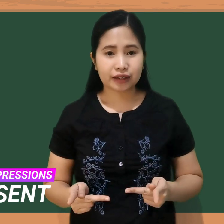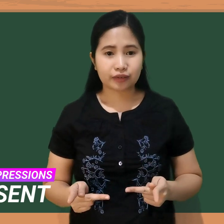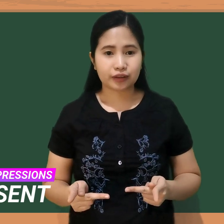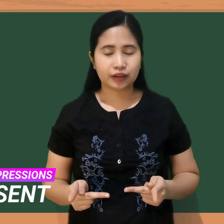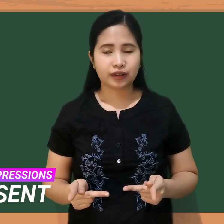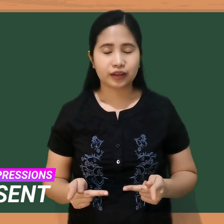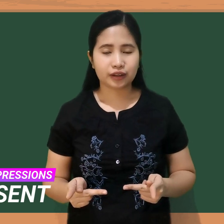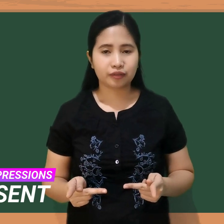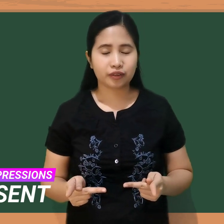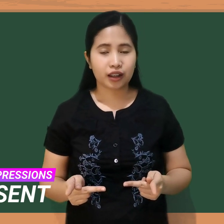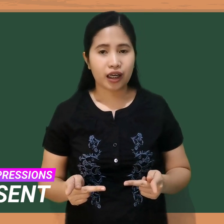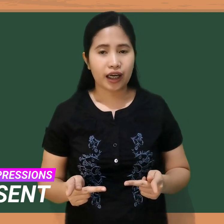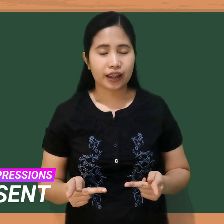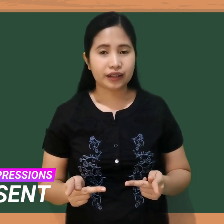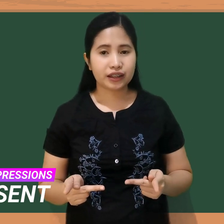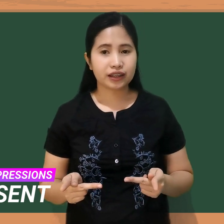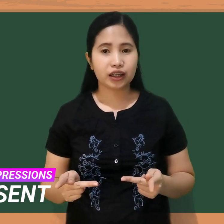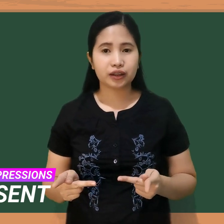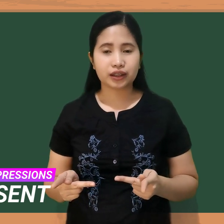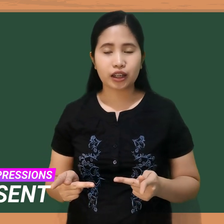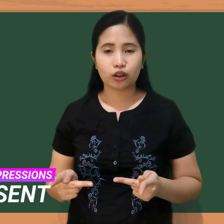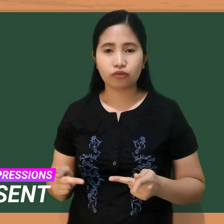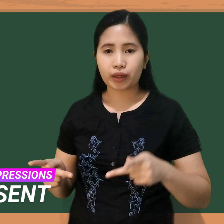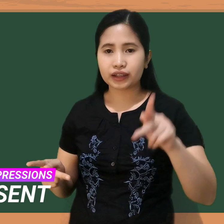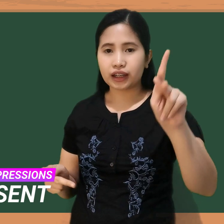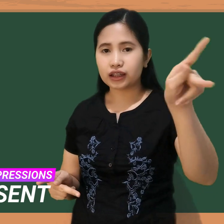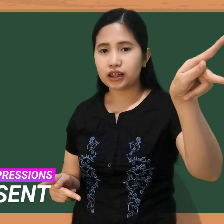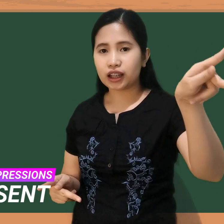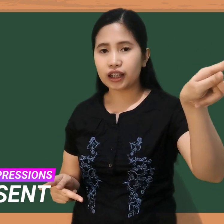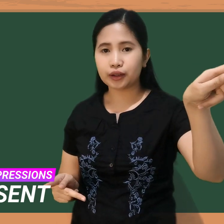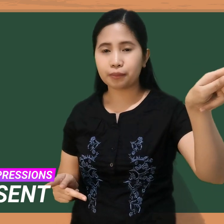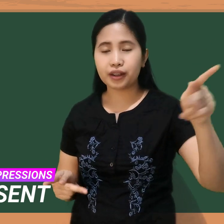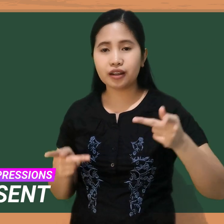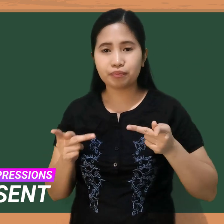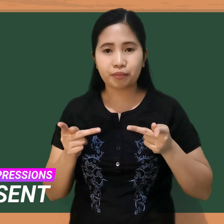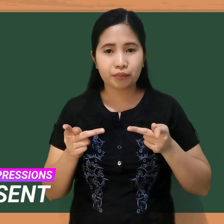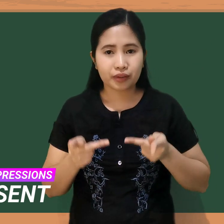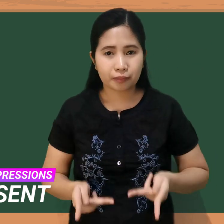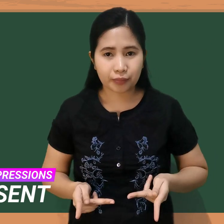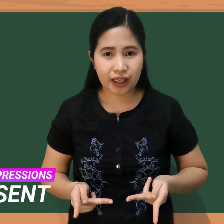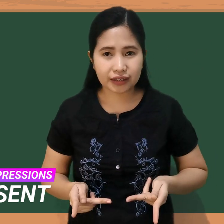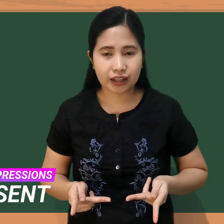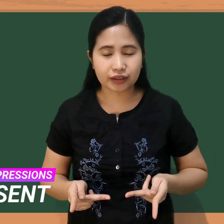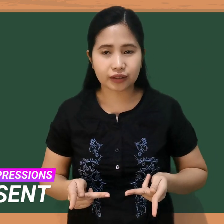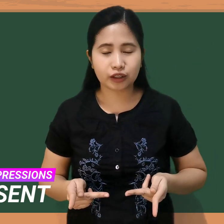Present. Ayan, this is the sign of present. Initial letter P. Present.